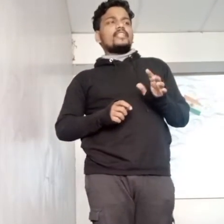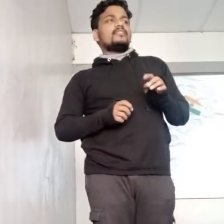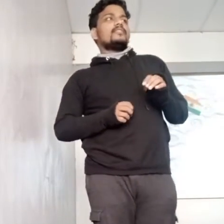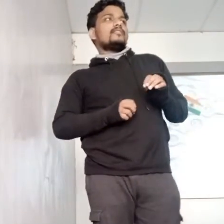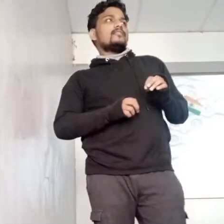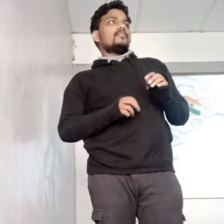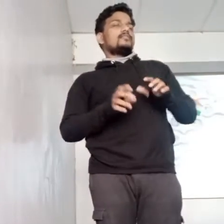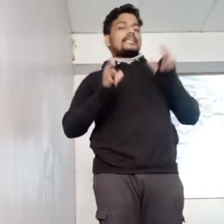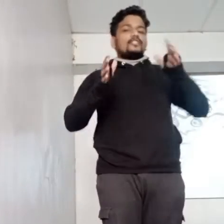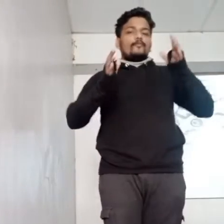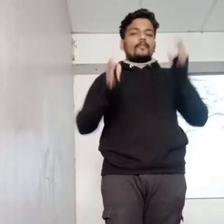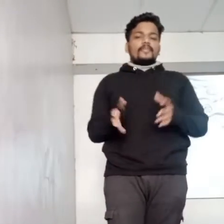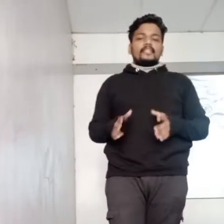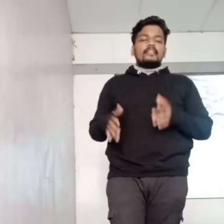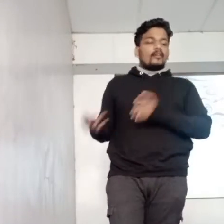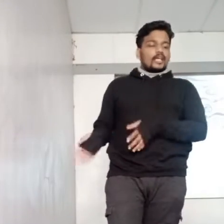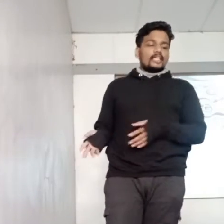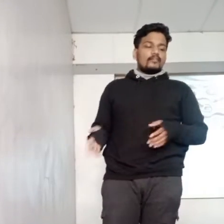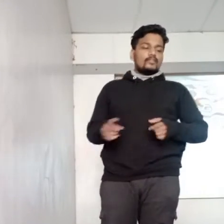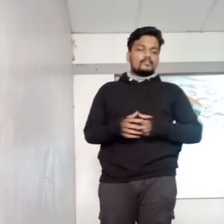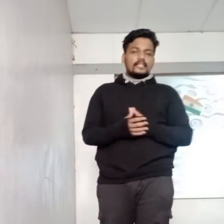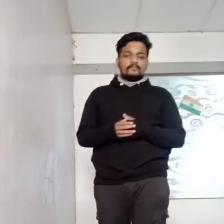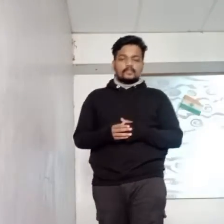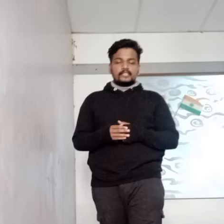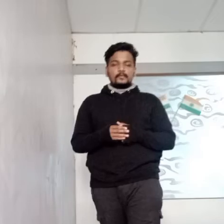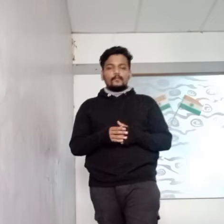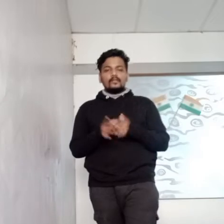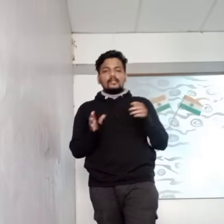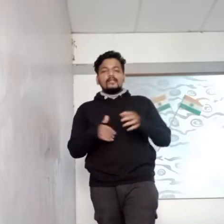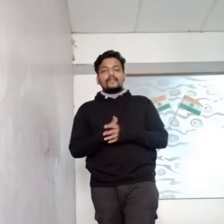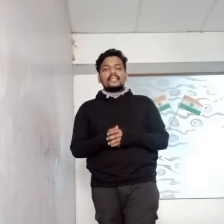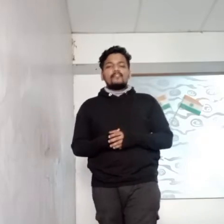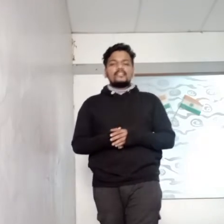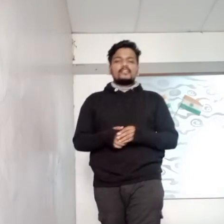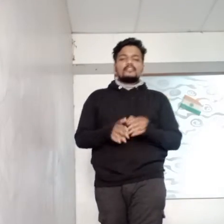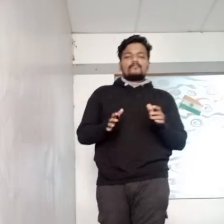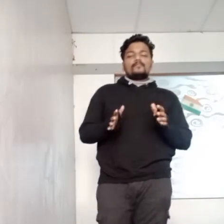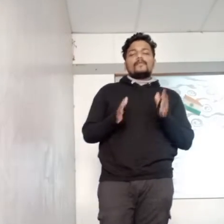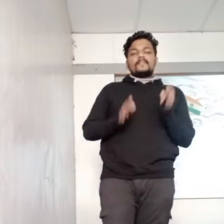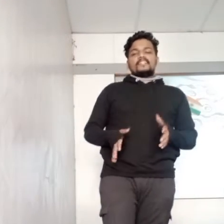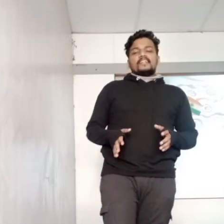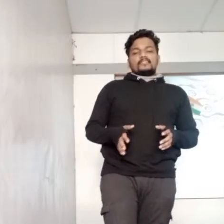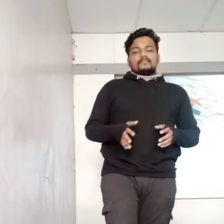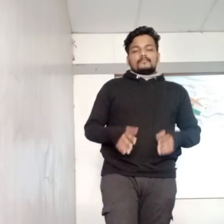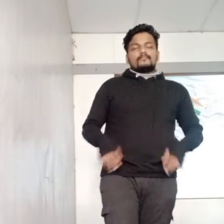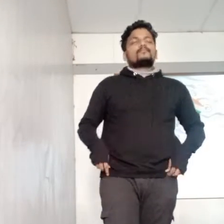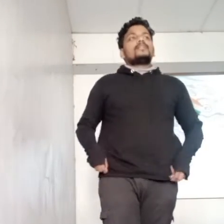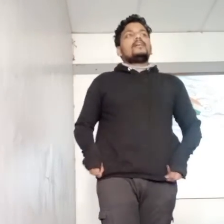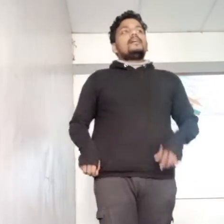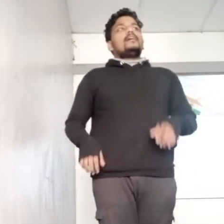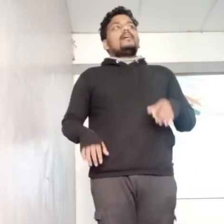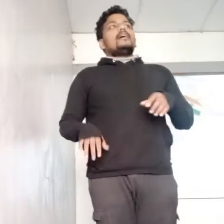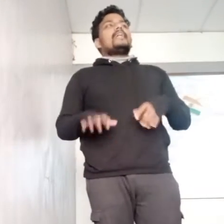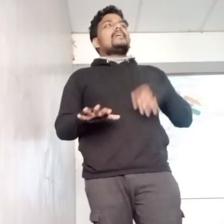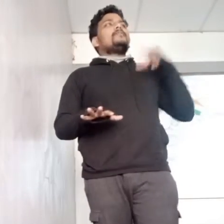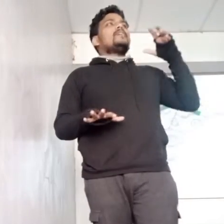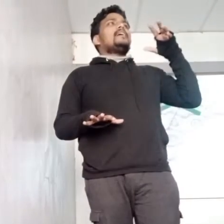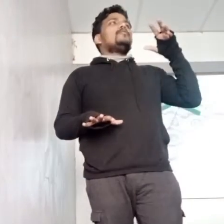having size of 50 in our thread pool. We are having 50 threads, and I have to